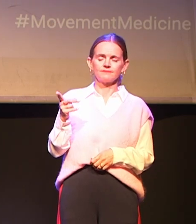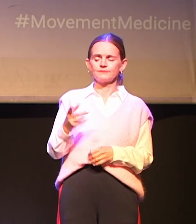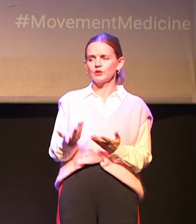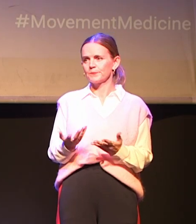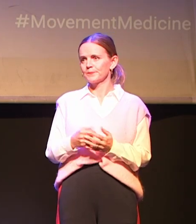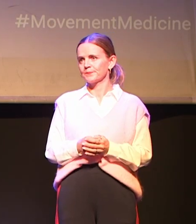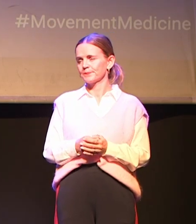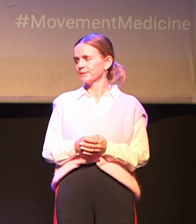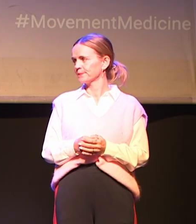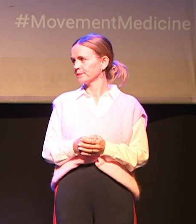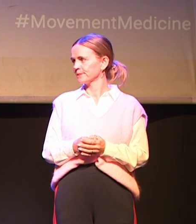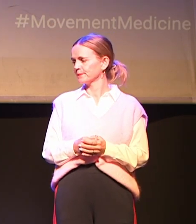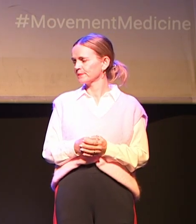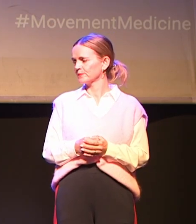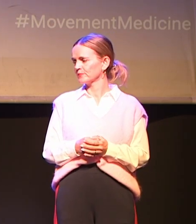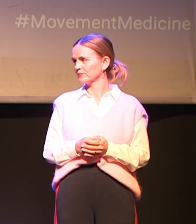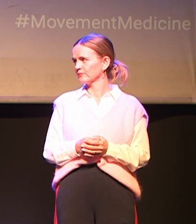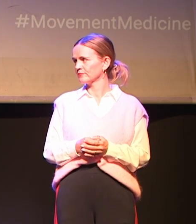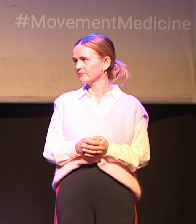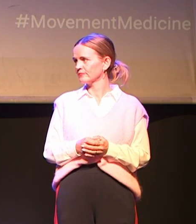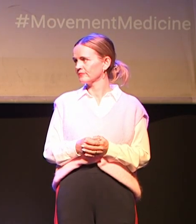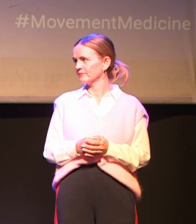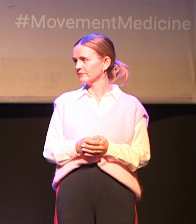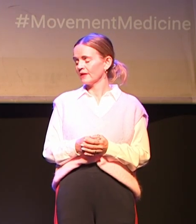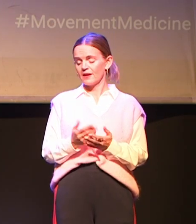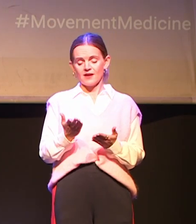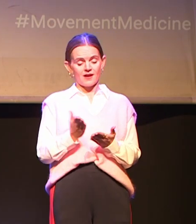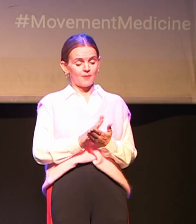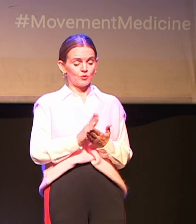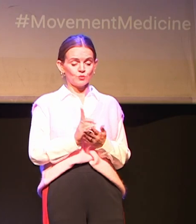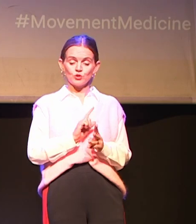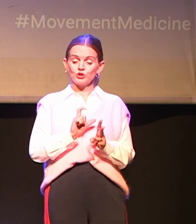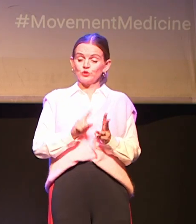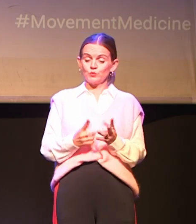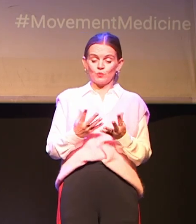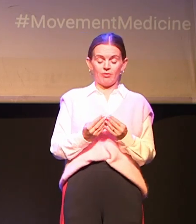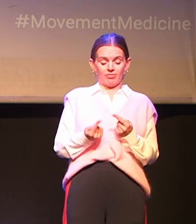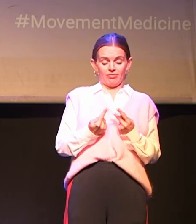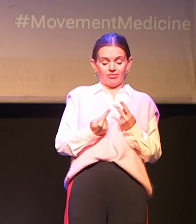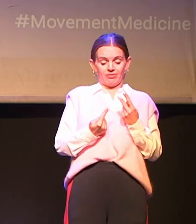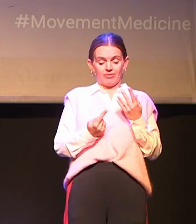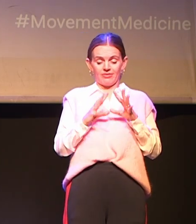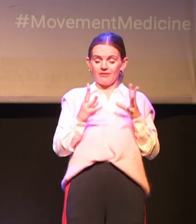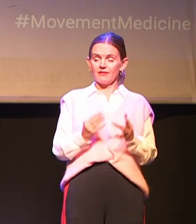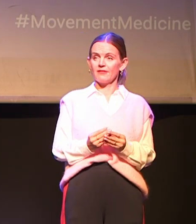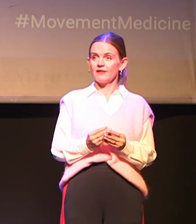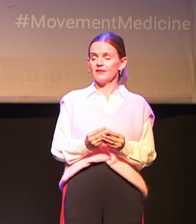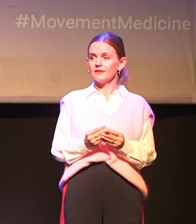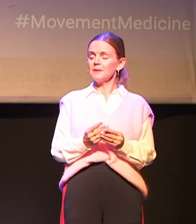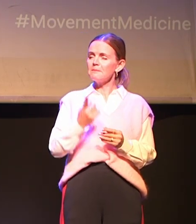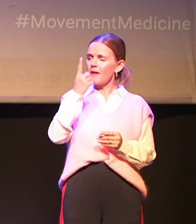So that, I'm holding that now. I'm not even sure what all to do with it, but I can see it really clearly most days. And it kind